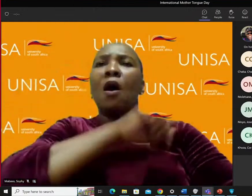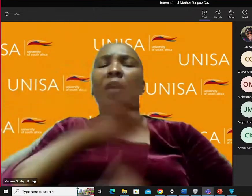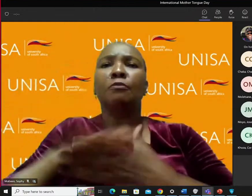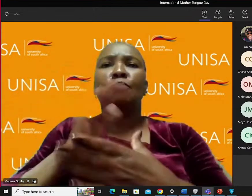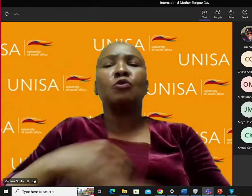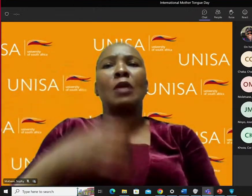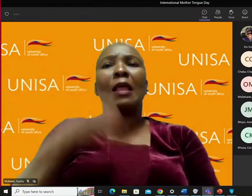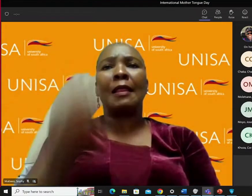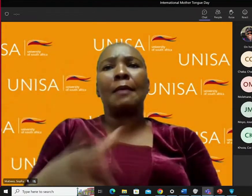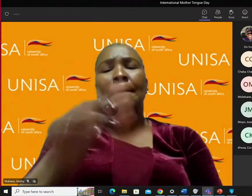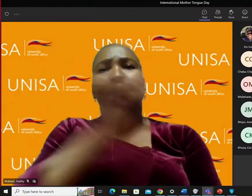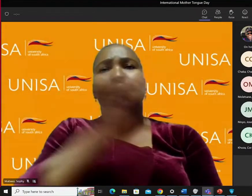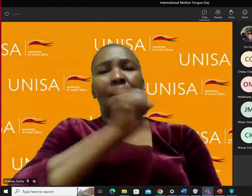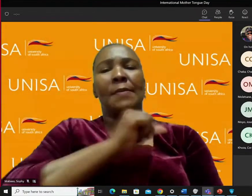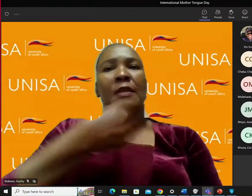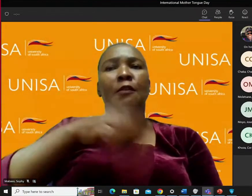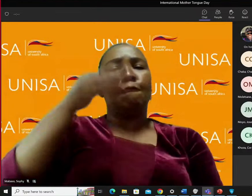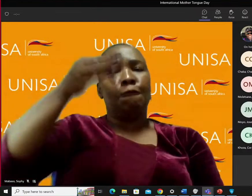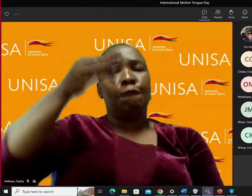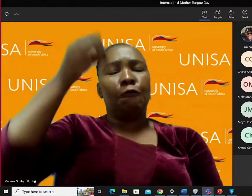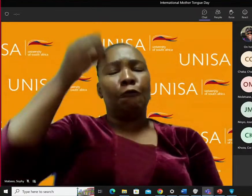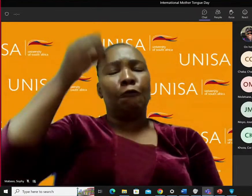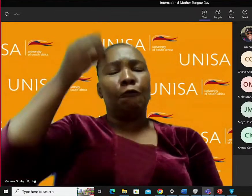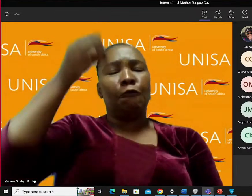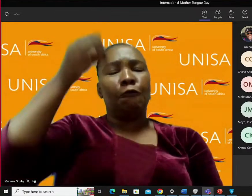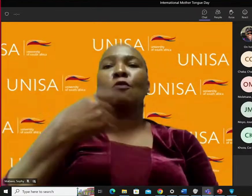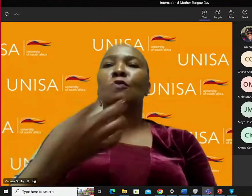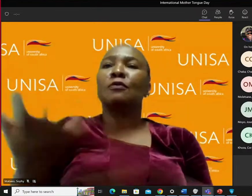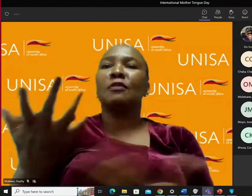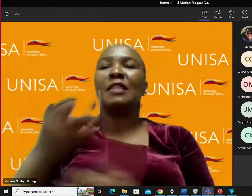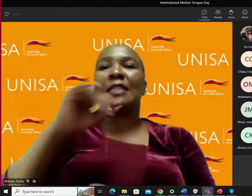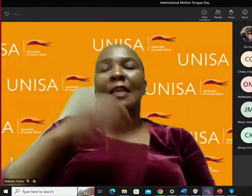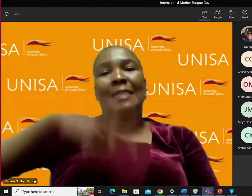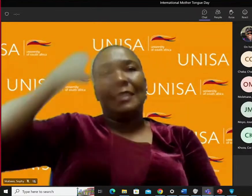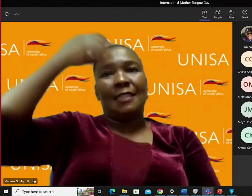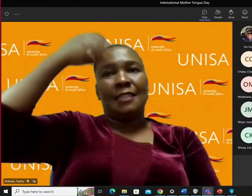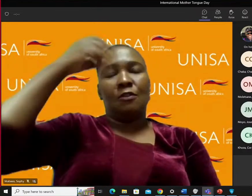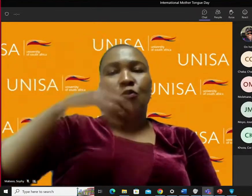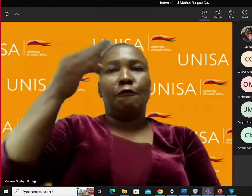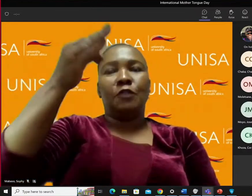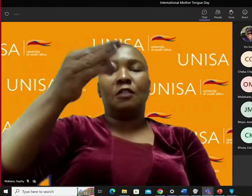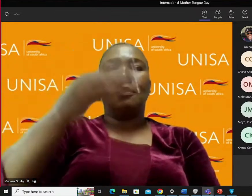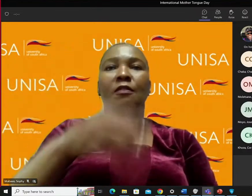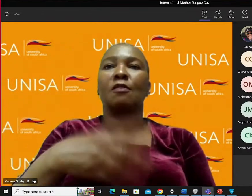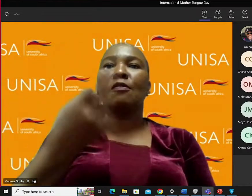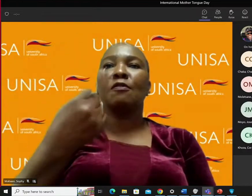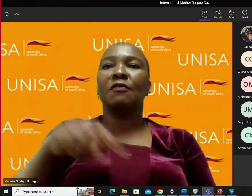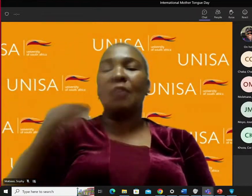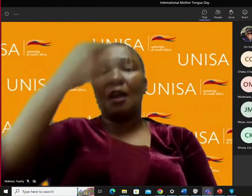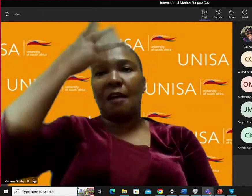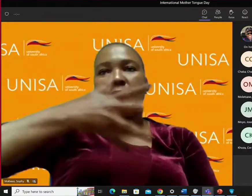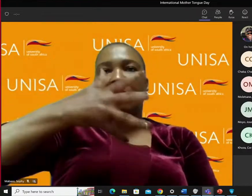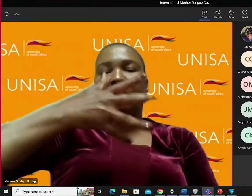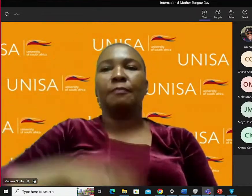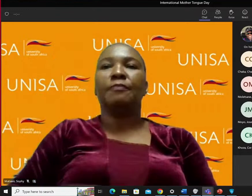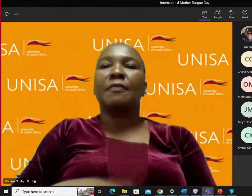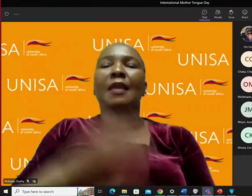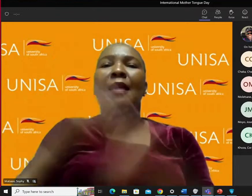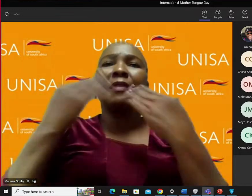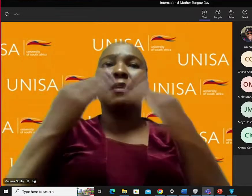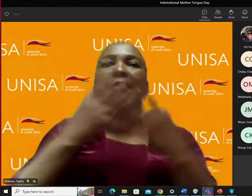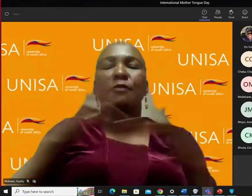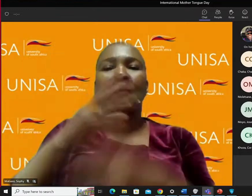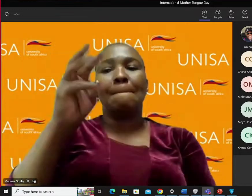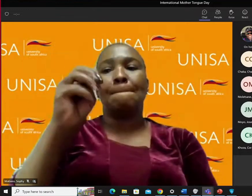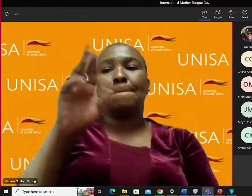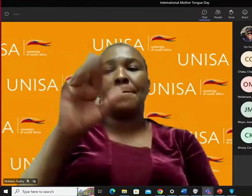reclaim the future, the intellectual futures of Africa. So thank you,